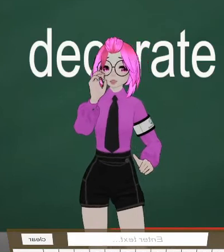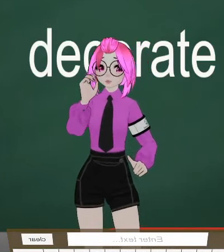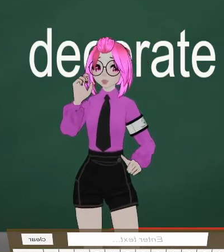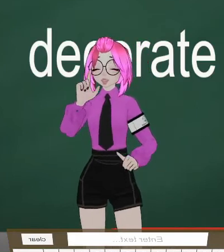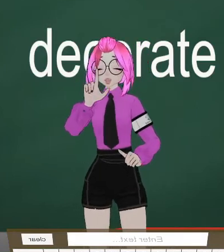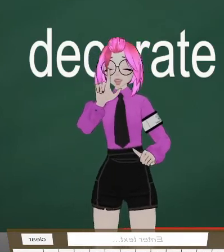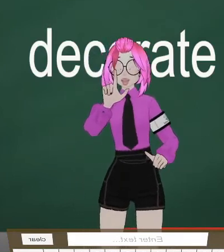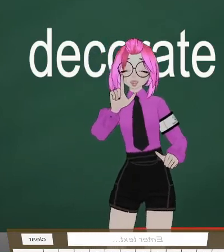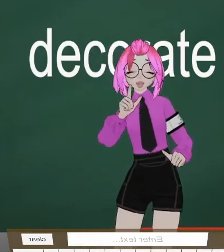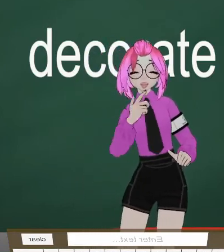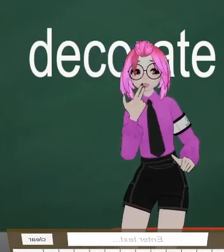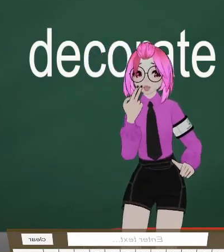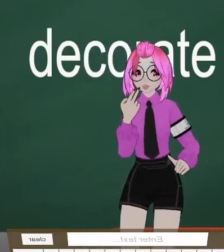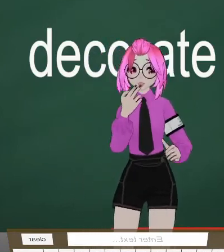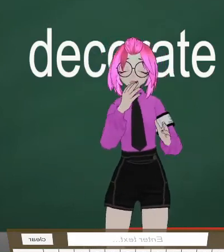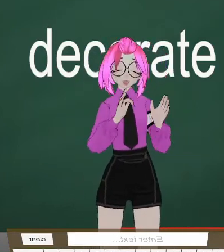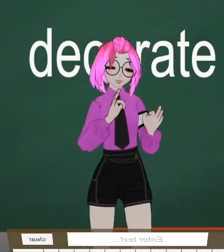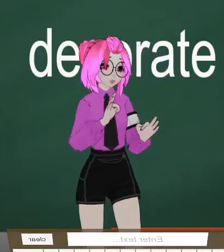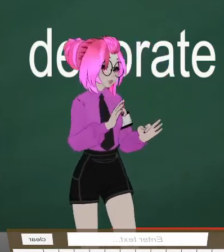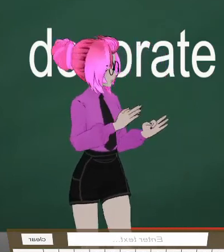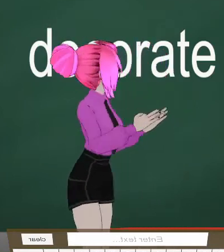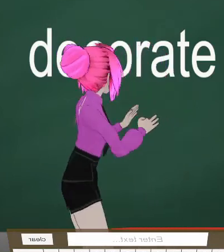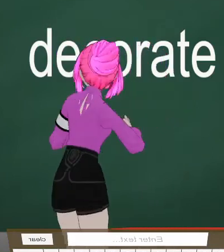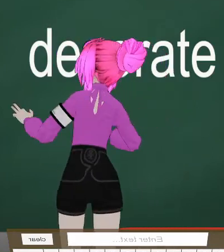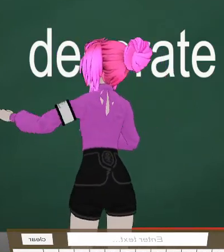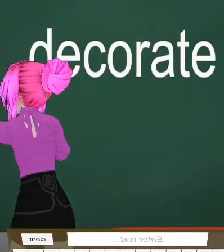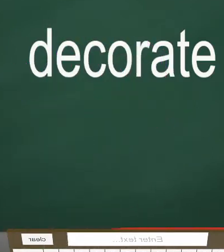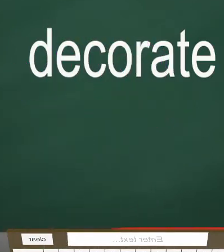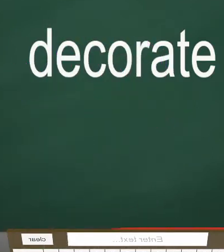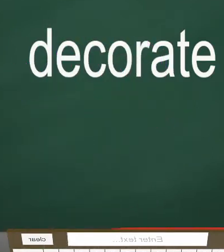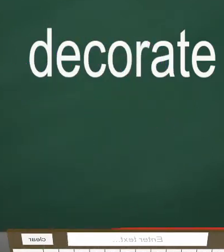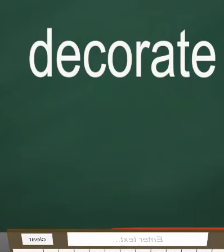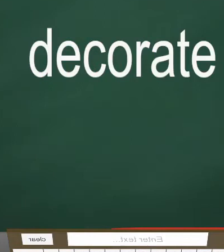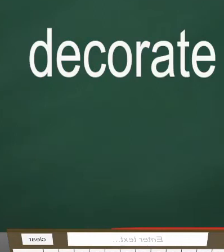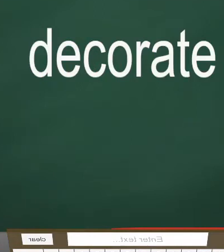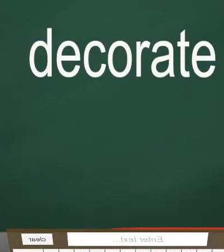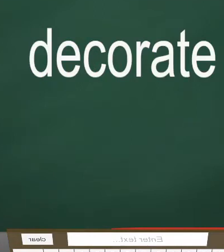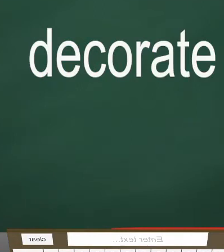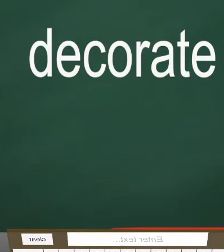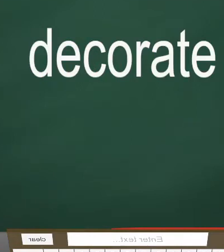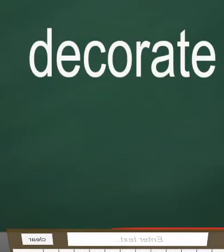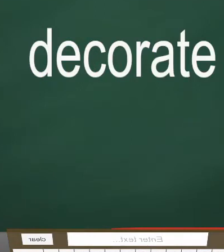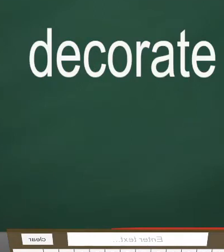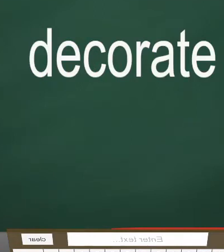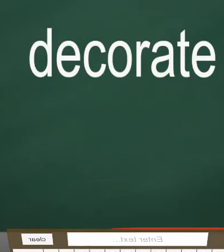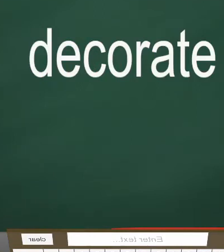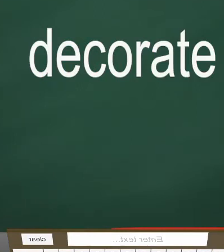that would come down to classifiers so let's say i'm explaining that i want to decorate this right here and they're like how are you going to decorate it you're like